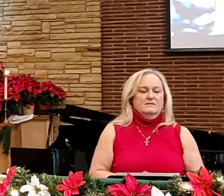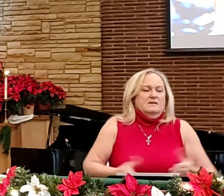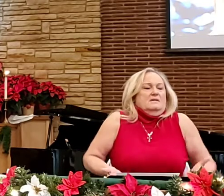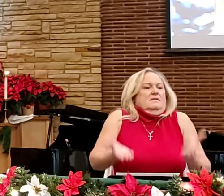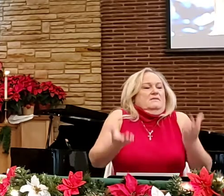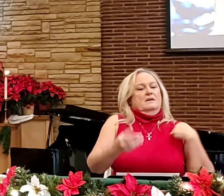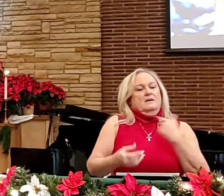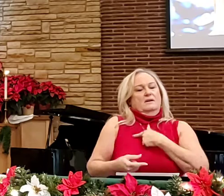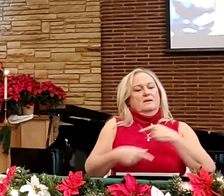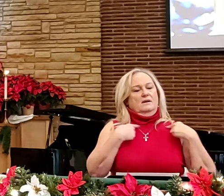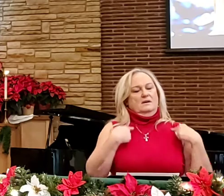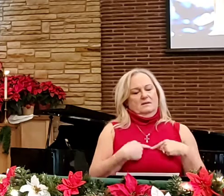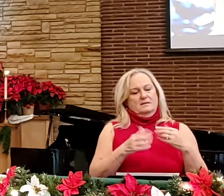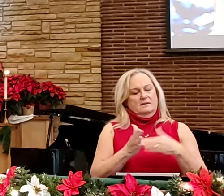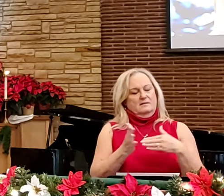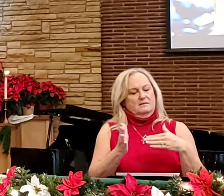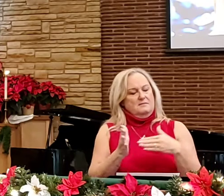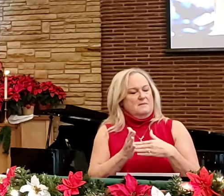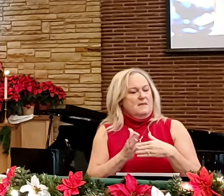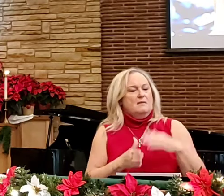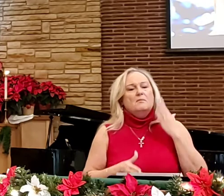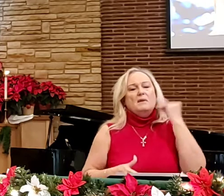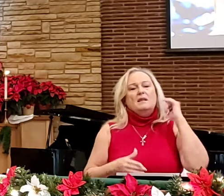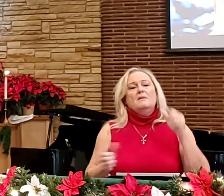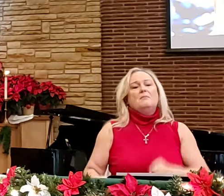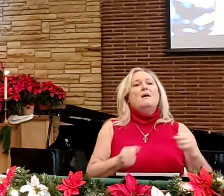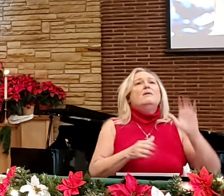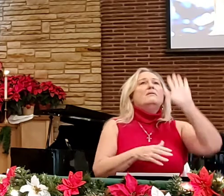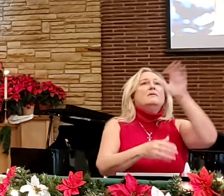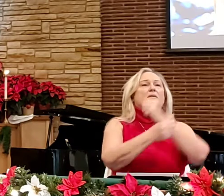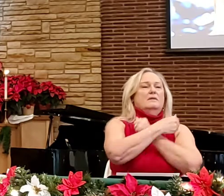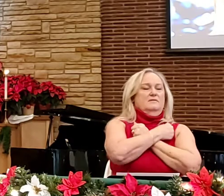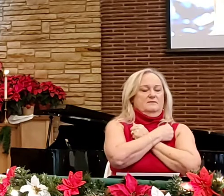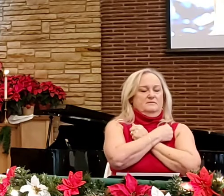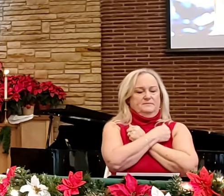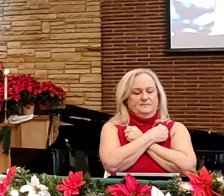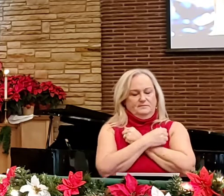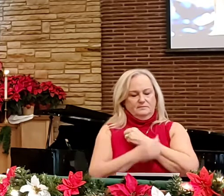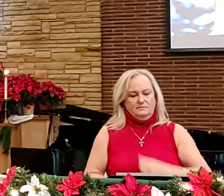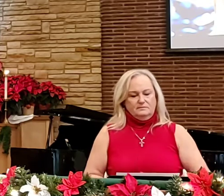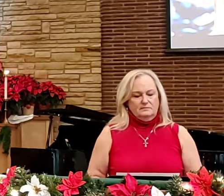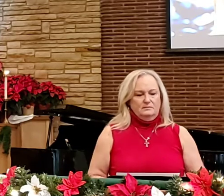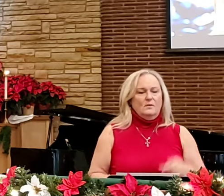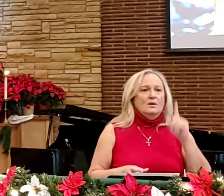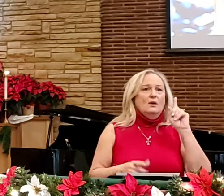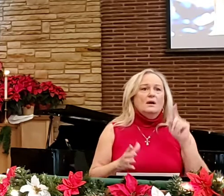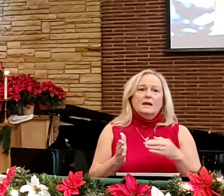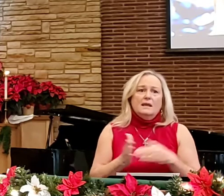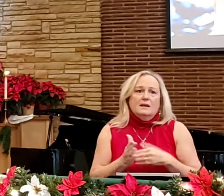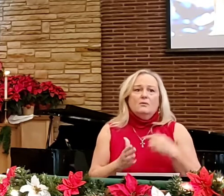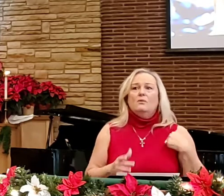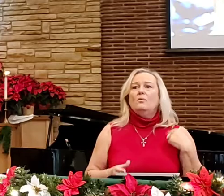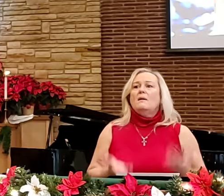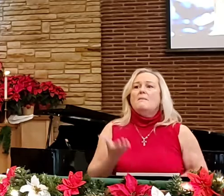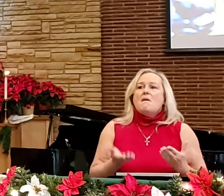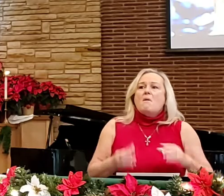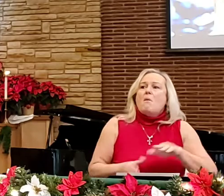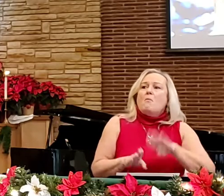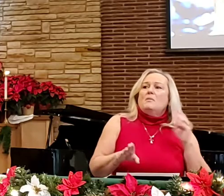Lift our hearts again by the power of your love, that once again we may